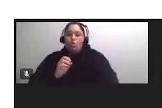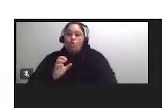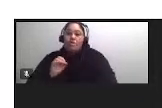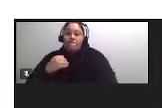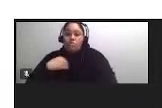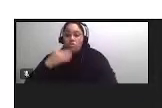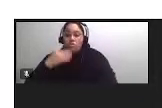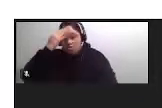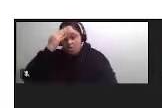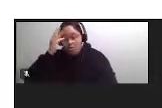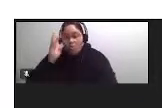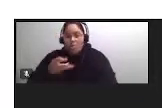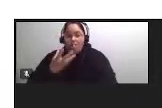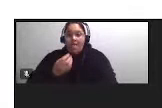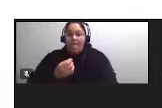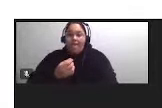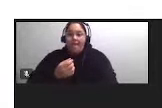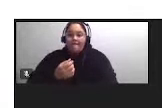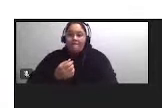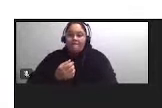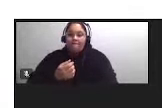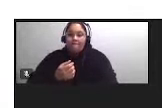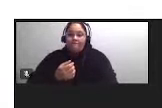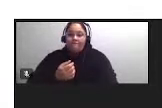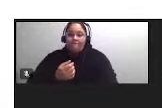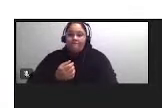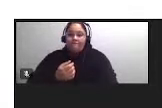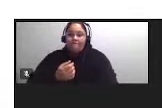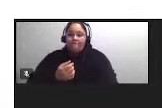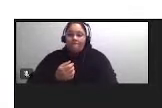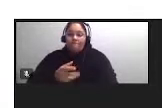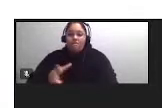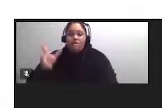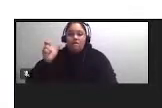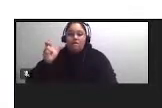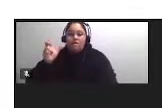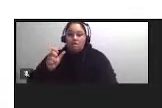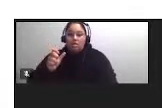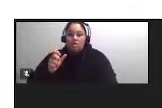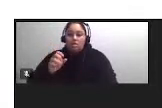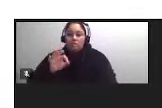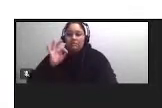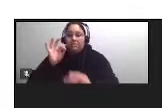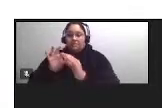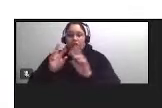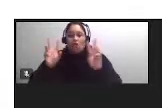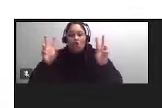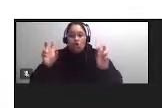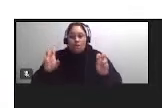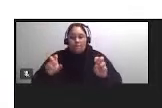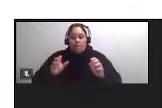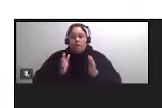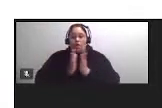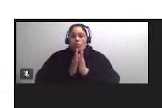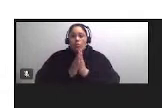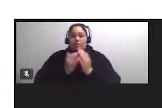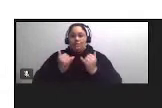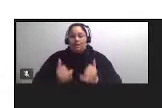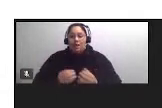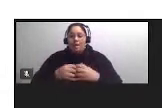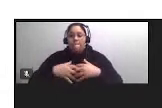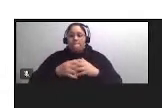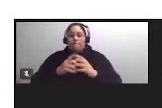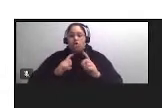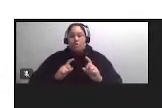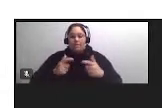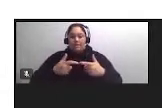know that there is going to be a hearing in a certain area on a specific topic, and if the request is made by the committee,